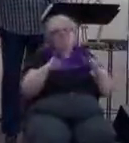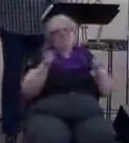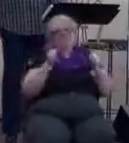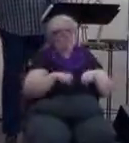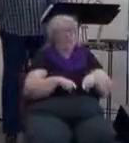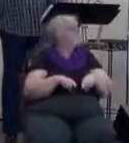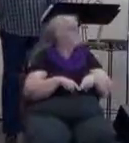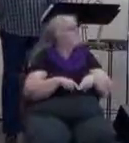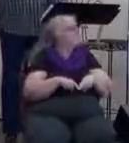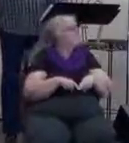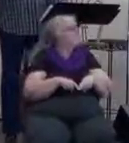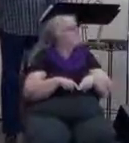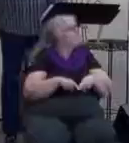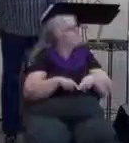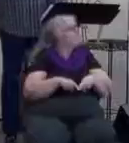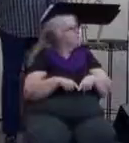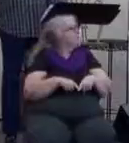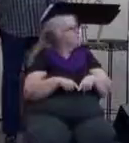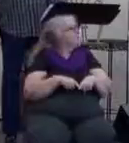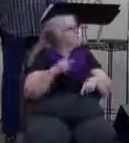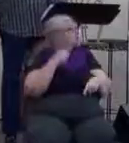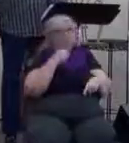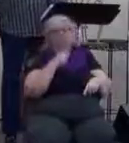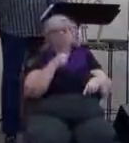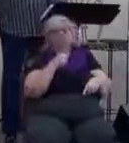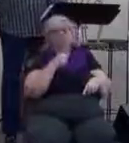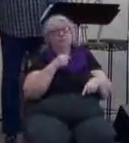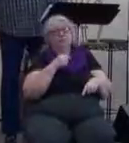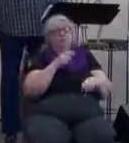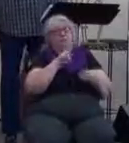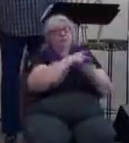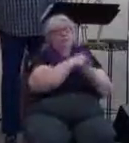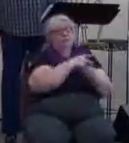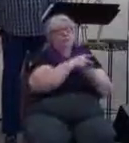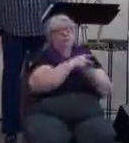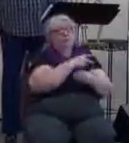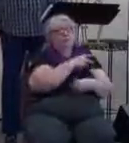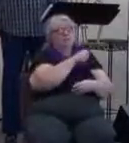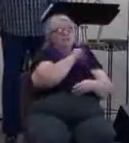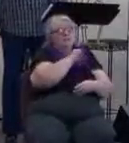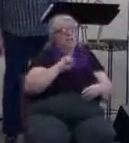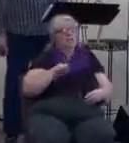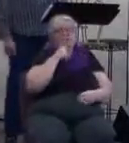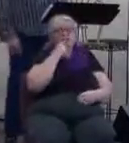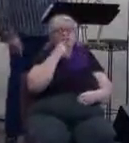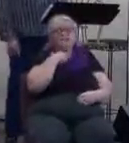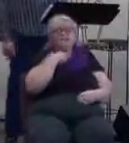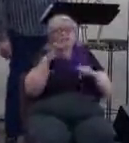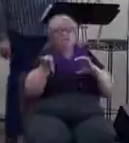Solomon said, I've done everything, I've had everything, and it's all useless.